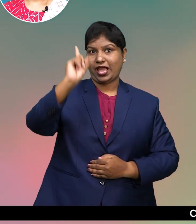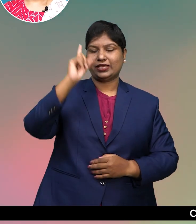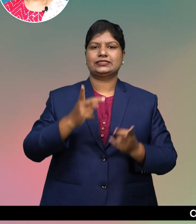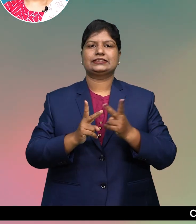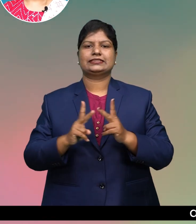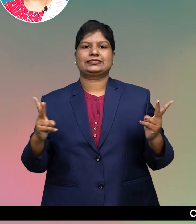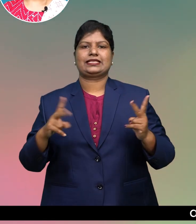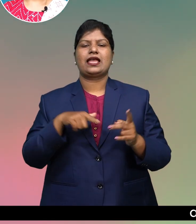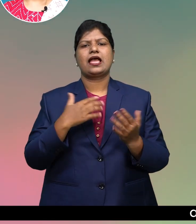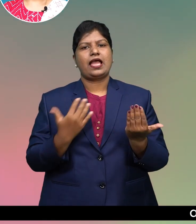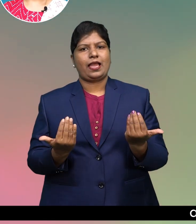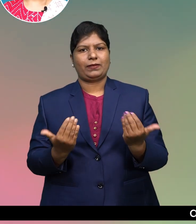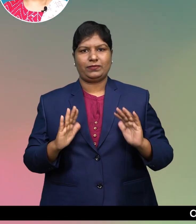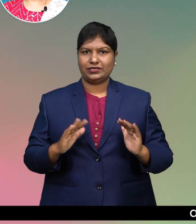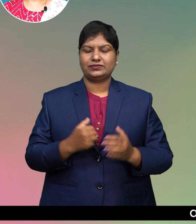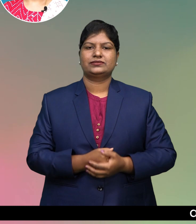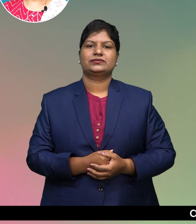and capable of